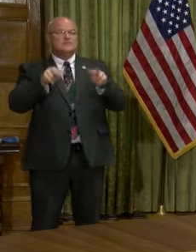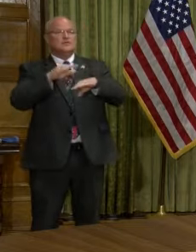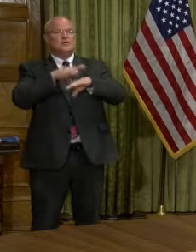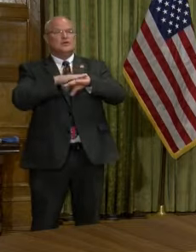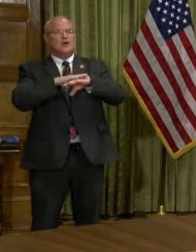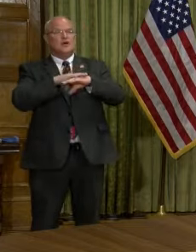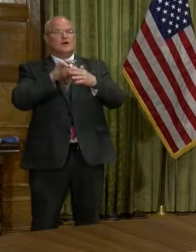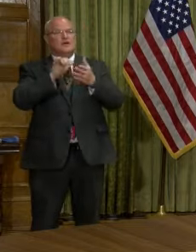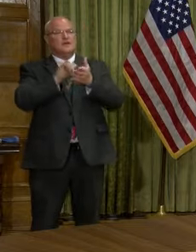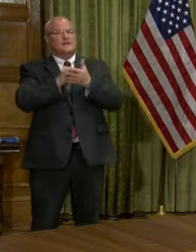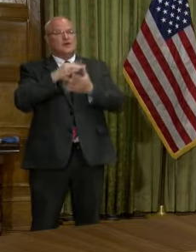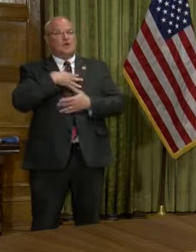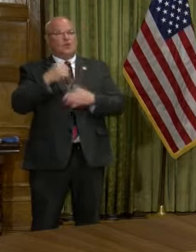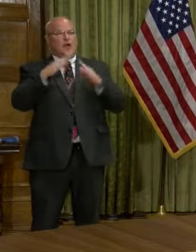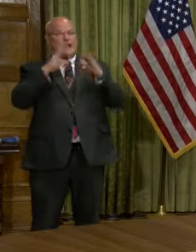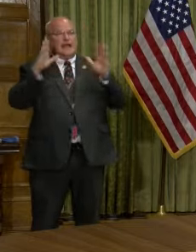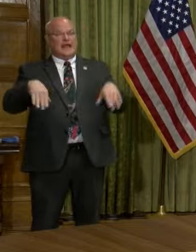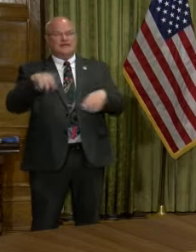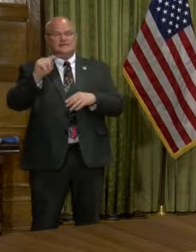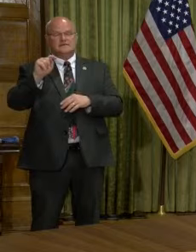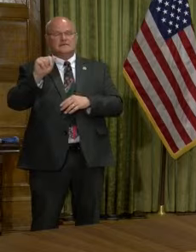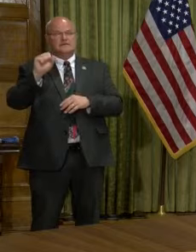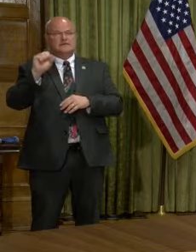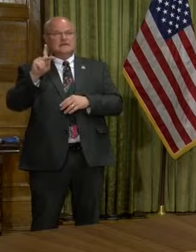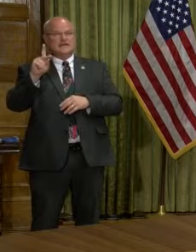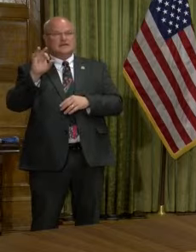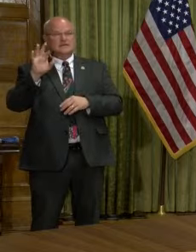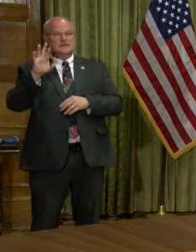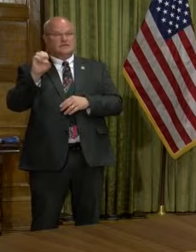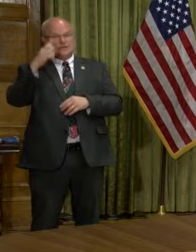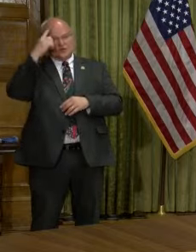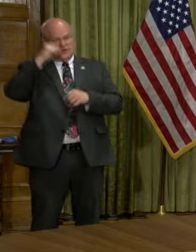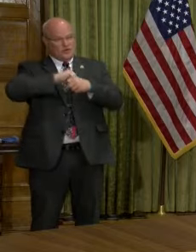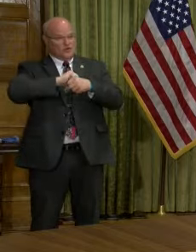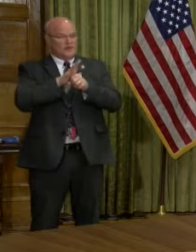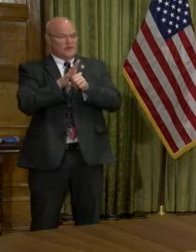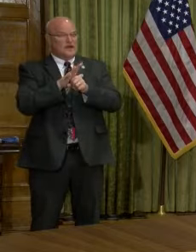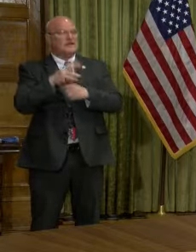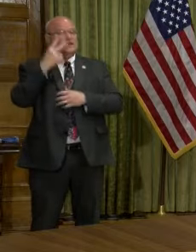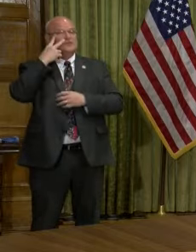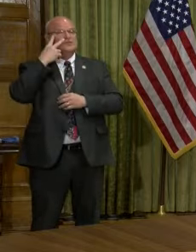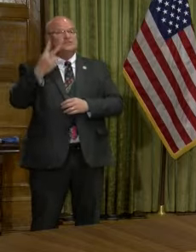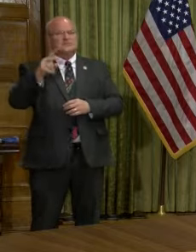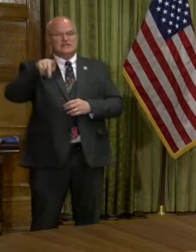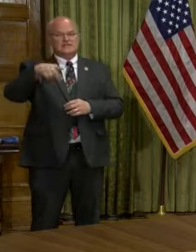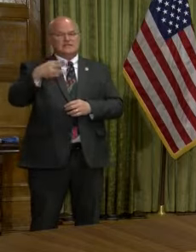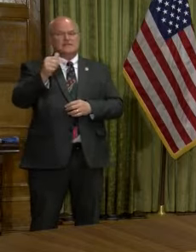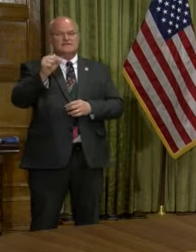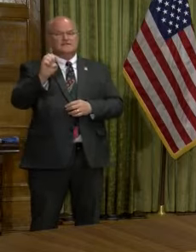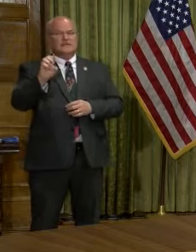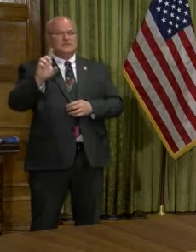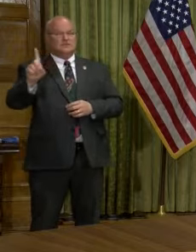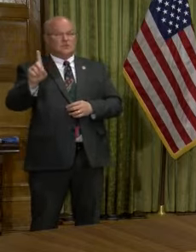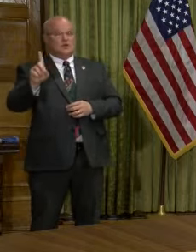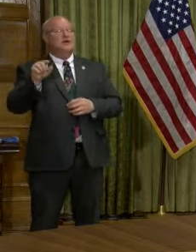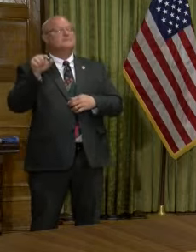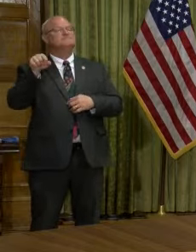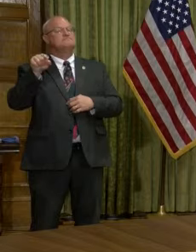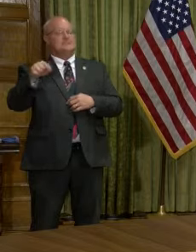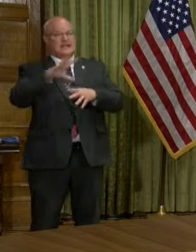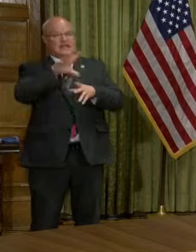on the White House Task Force for Coronavirus, you'll see in Phase 1 that they